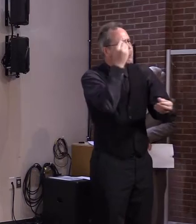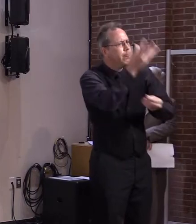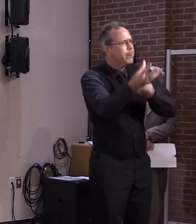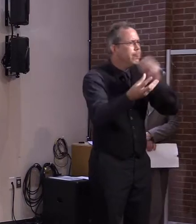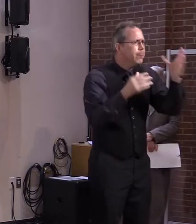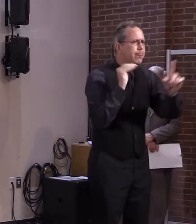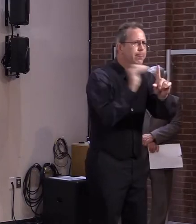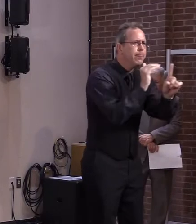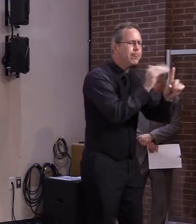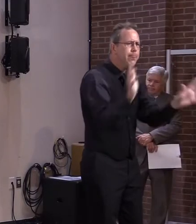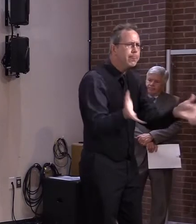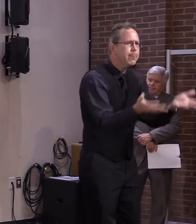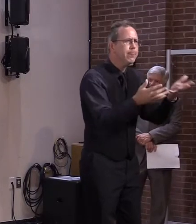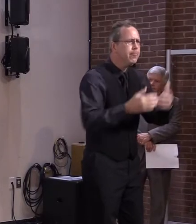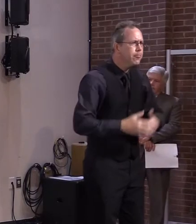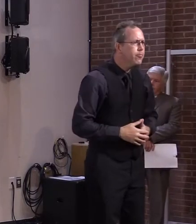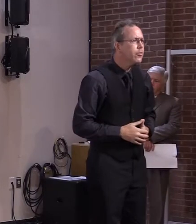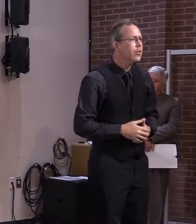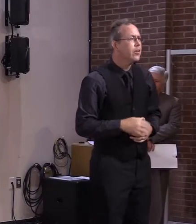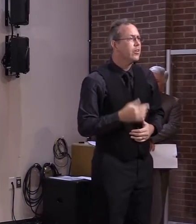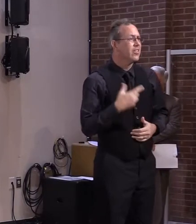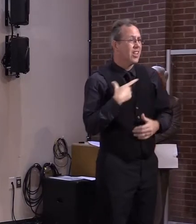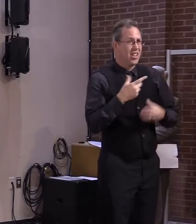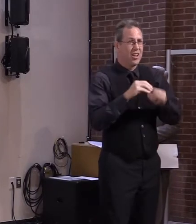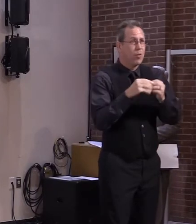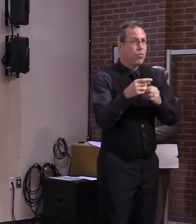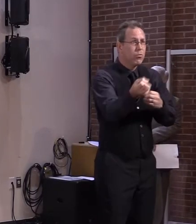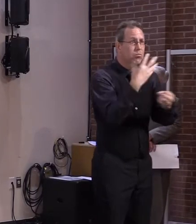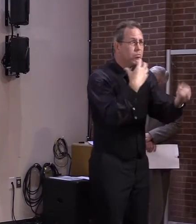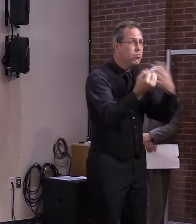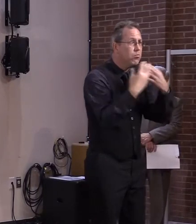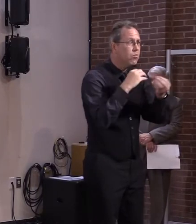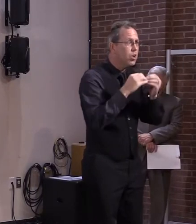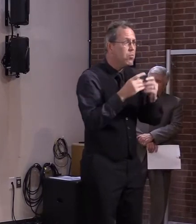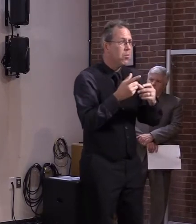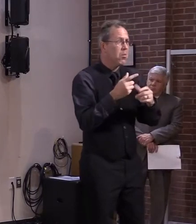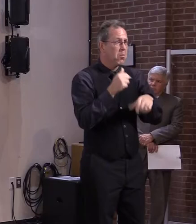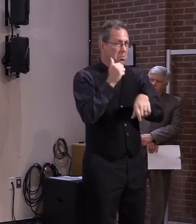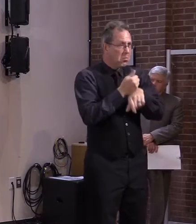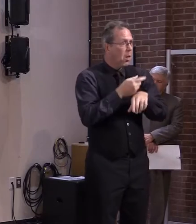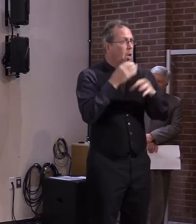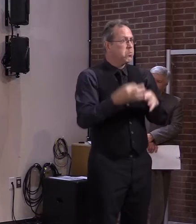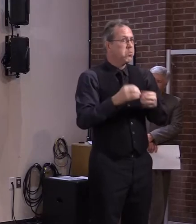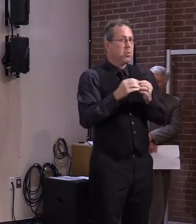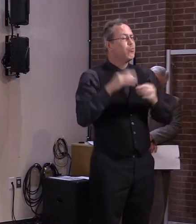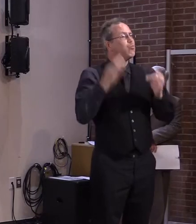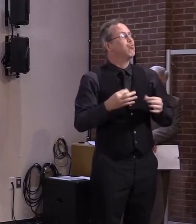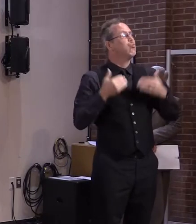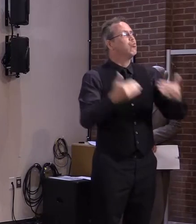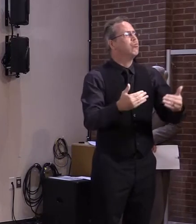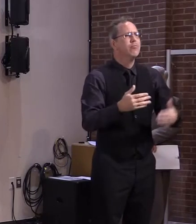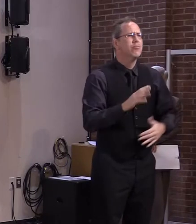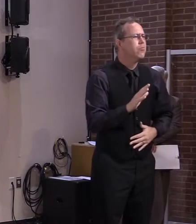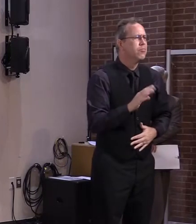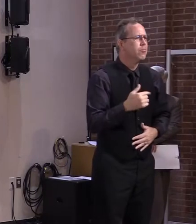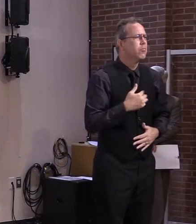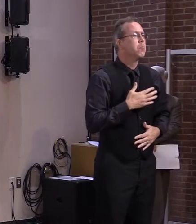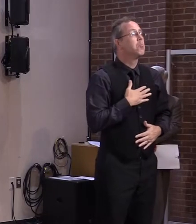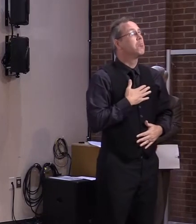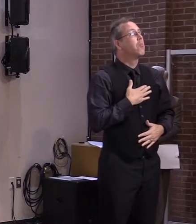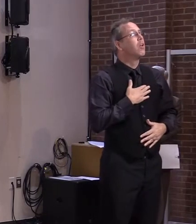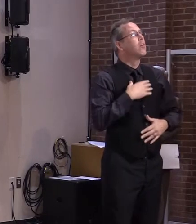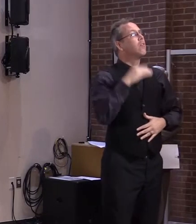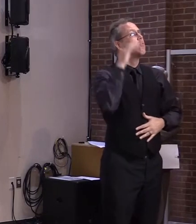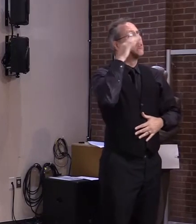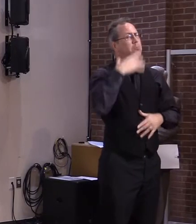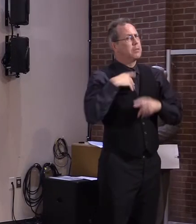the right approach, and my team hasn't recommended it. We're not in the same place we were